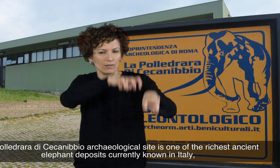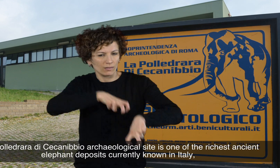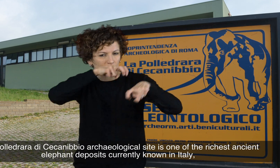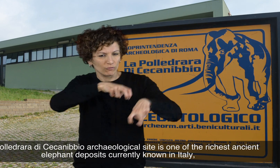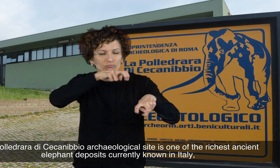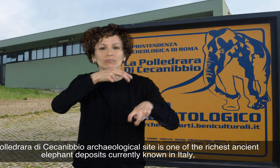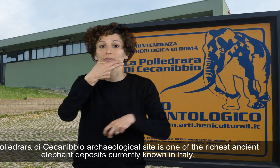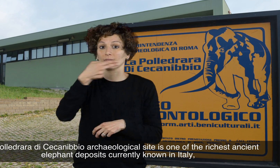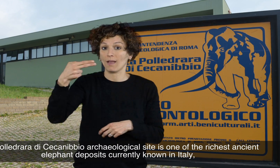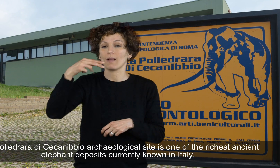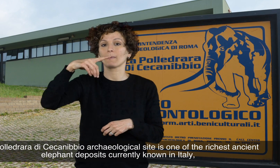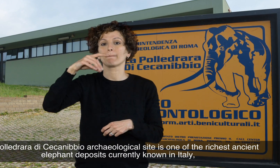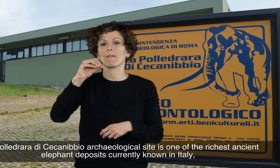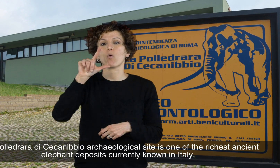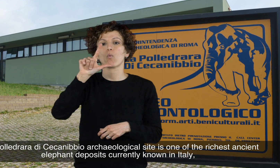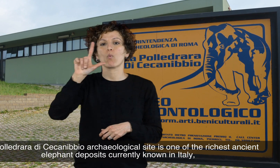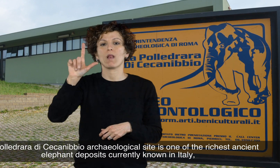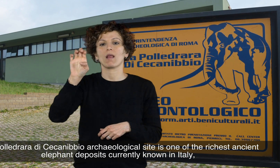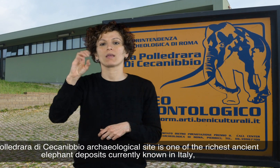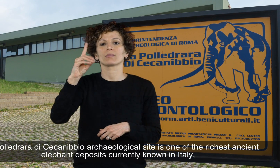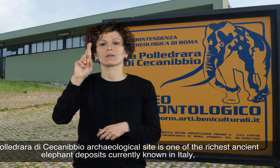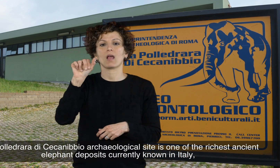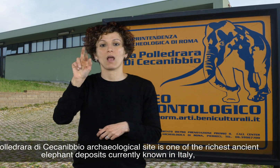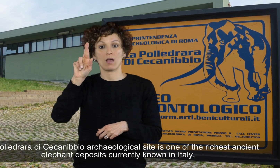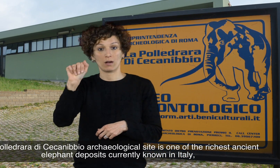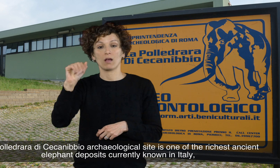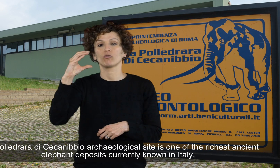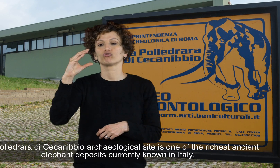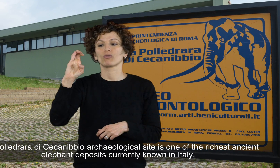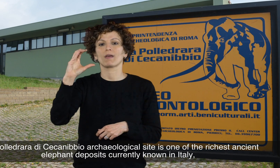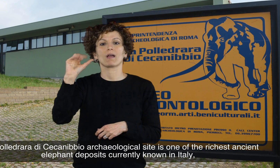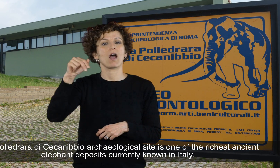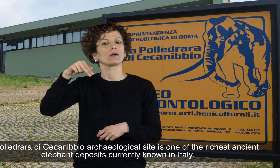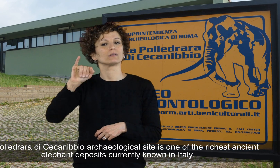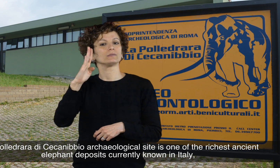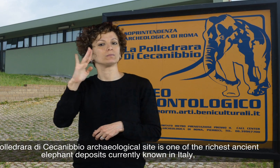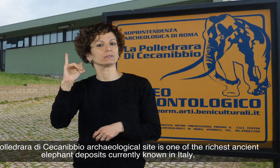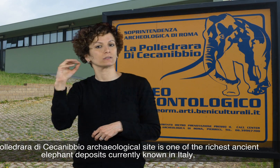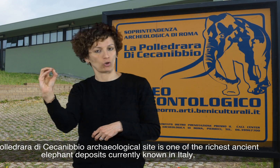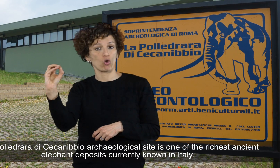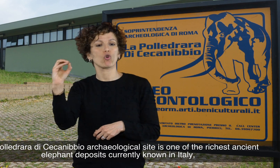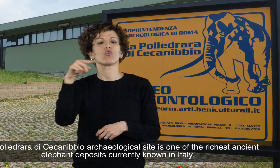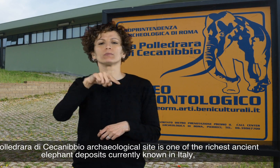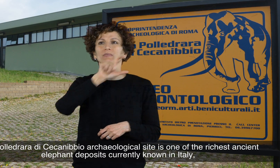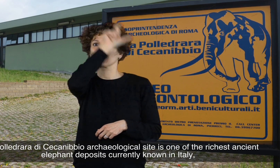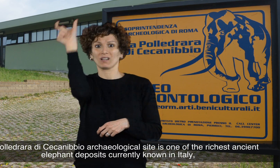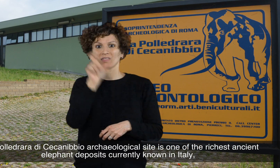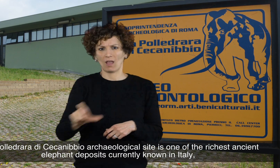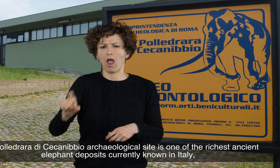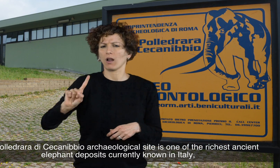The Polledrara di Cecanibbio archaeological site is one of the richest ancient elephant deposits currently